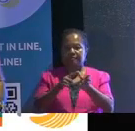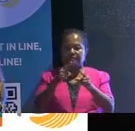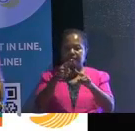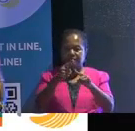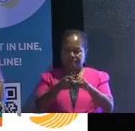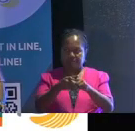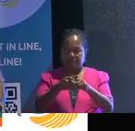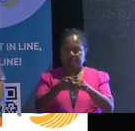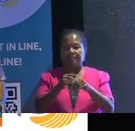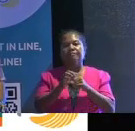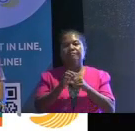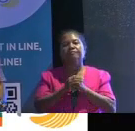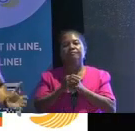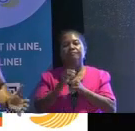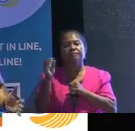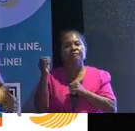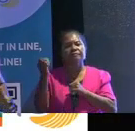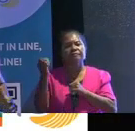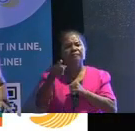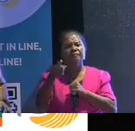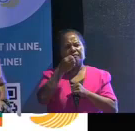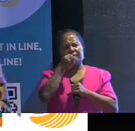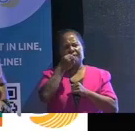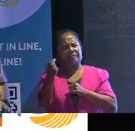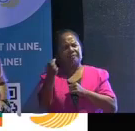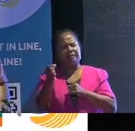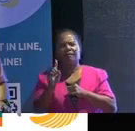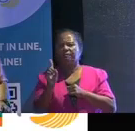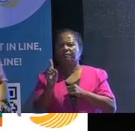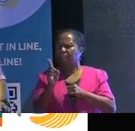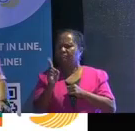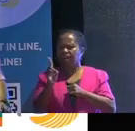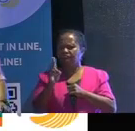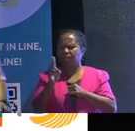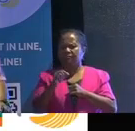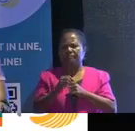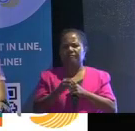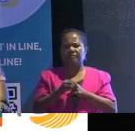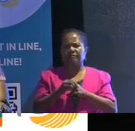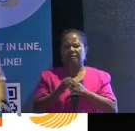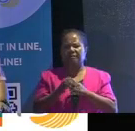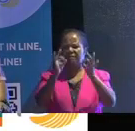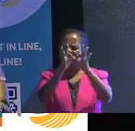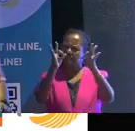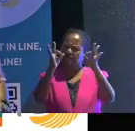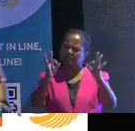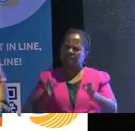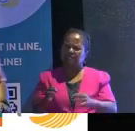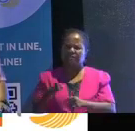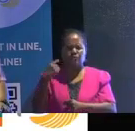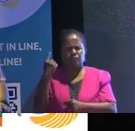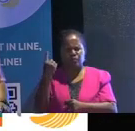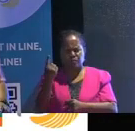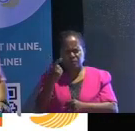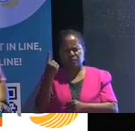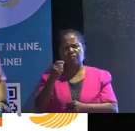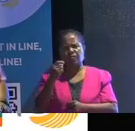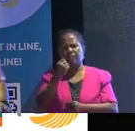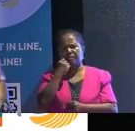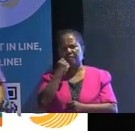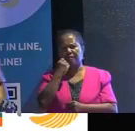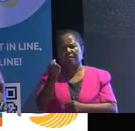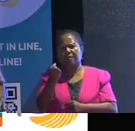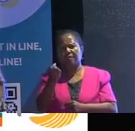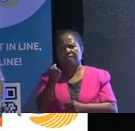salary and wages. So you might be asking, what's the dependence declaration for? Or who am I going to declare?